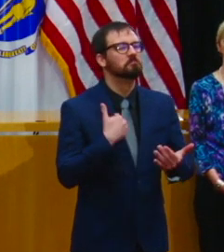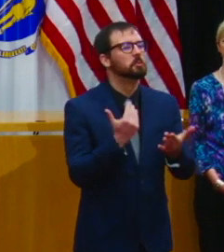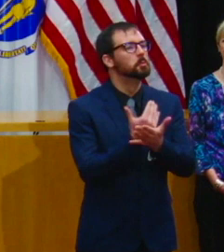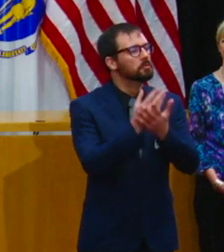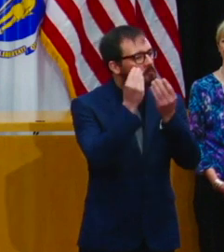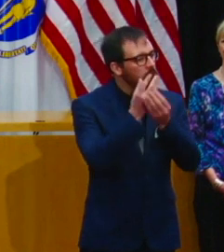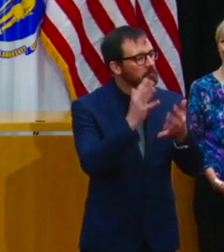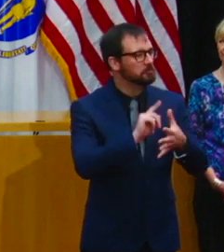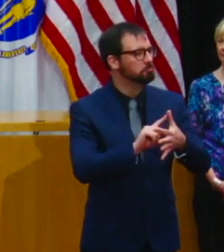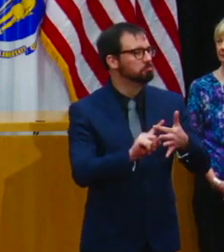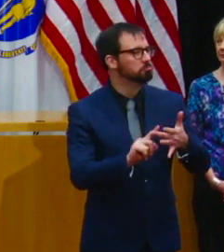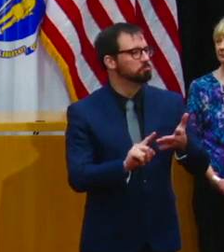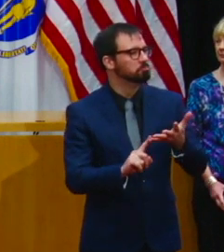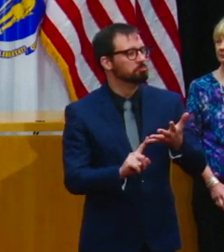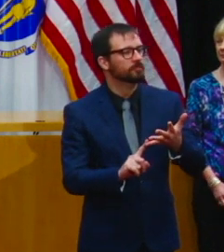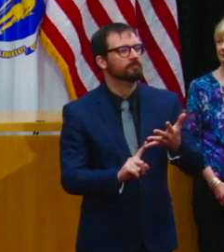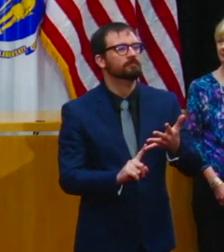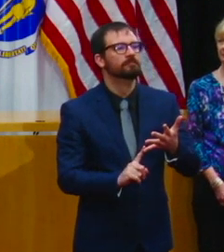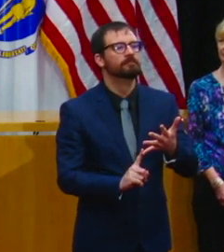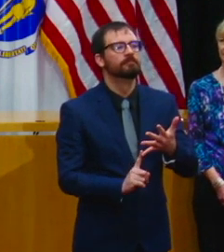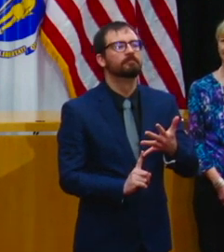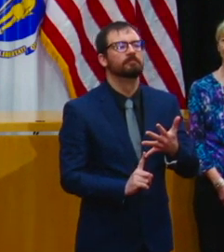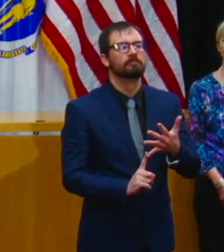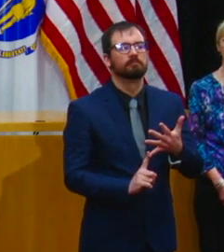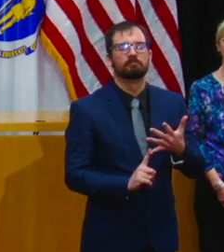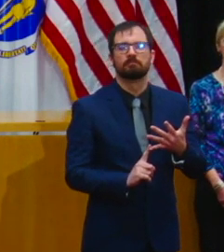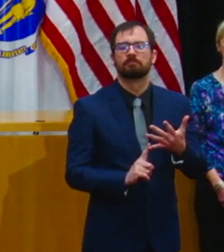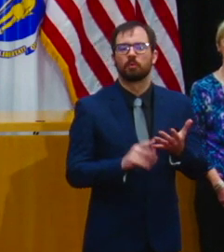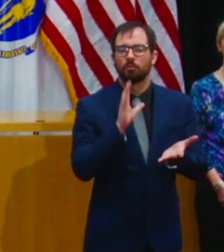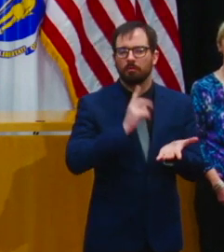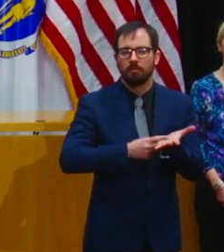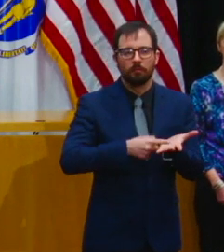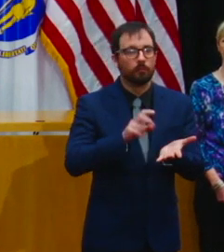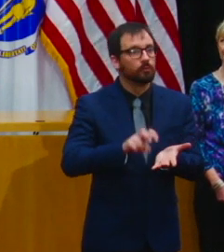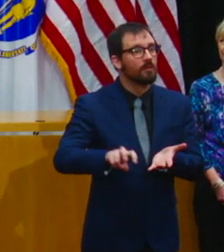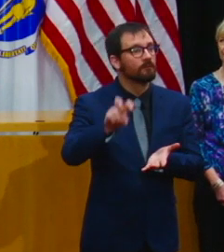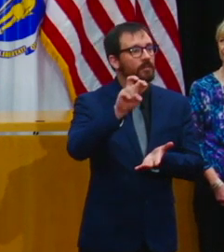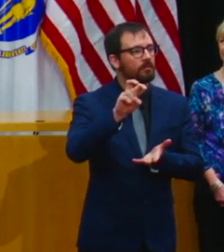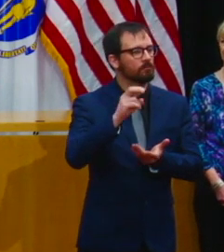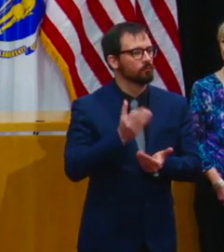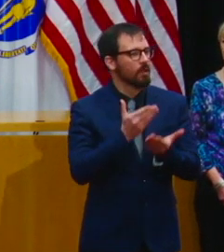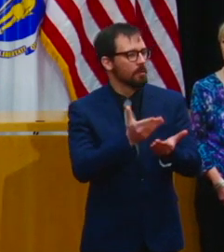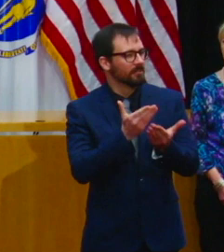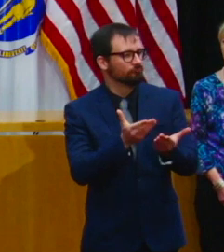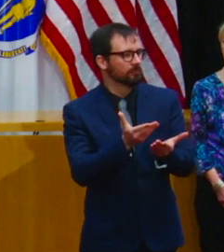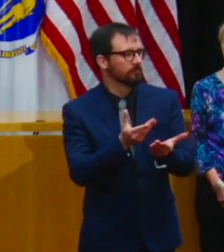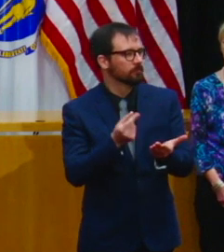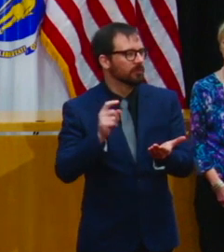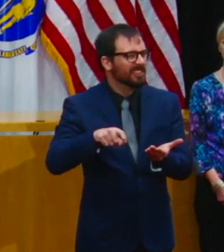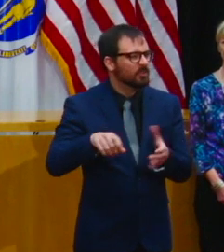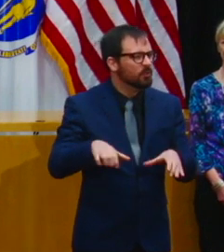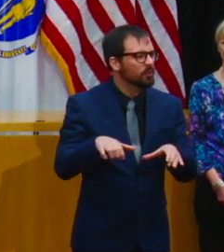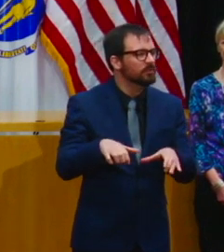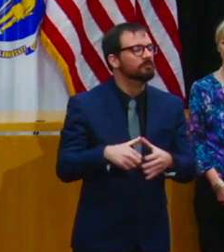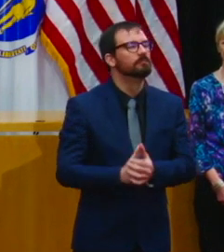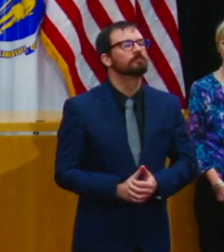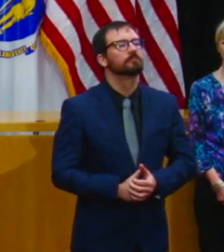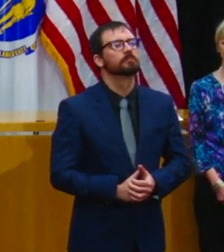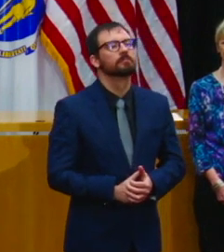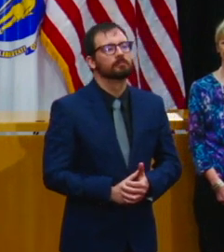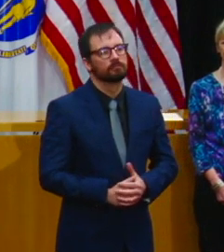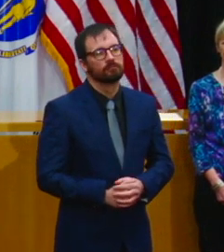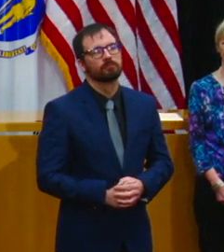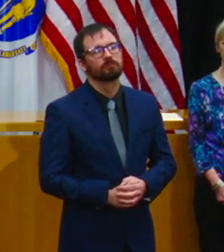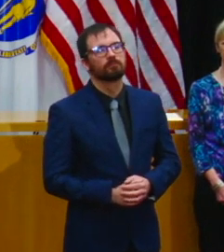recommendations, online advancements in telehealth, boosted support for our frontline healthcare workers, and a tax